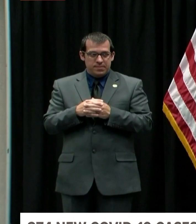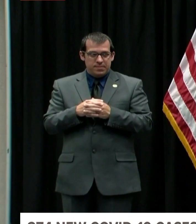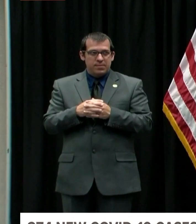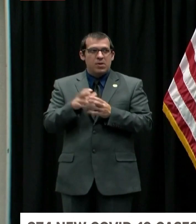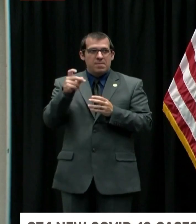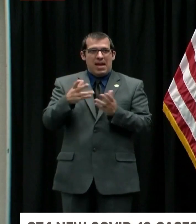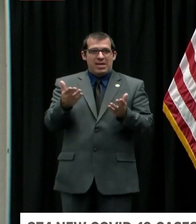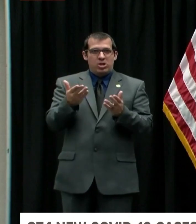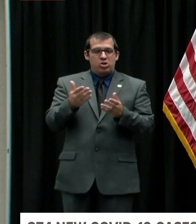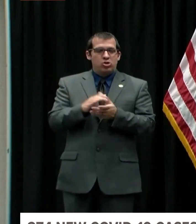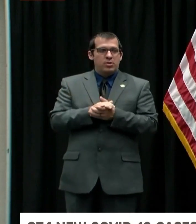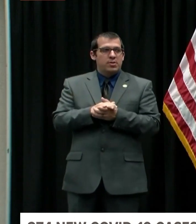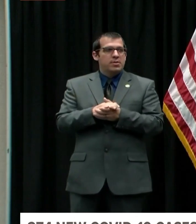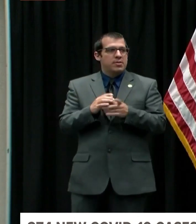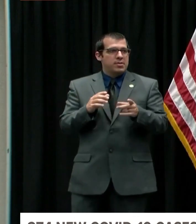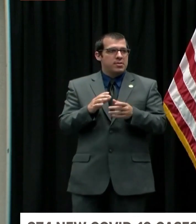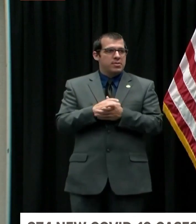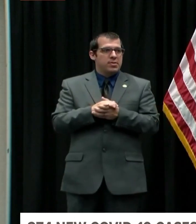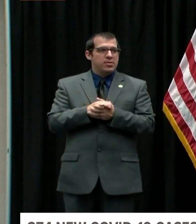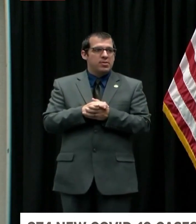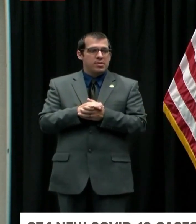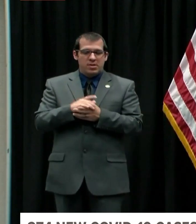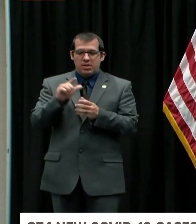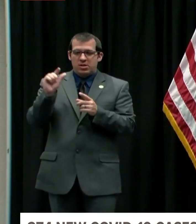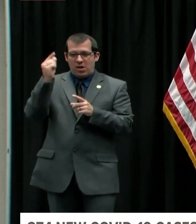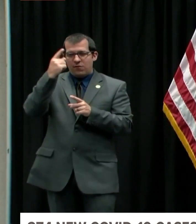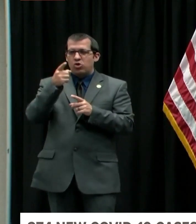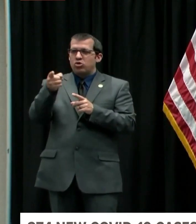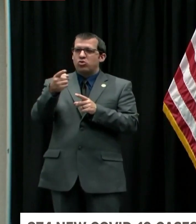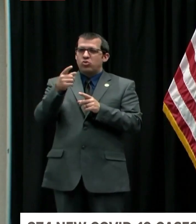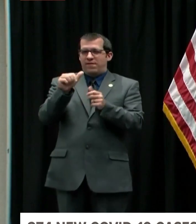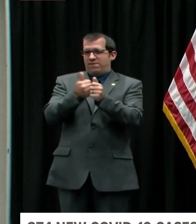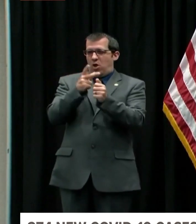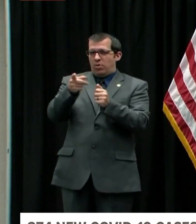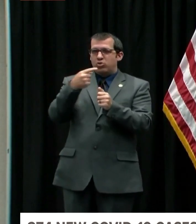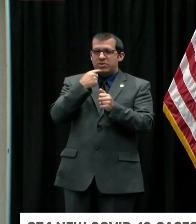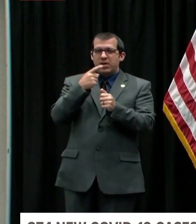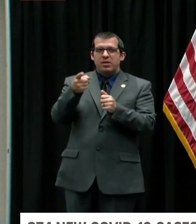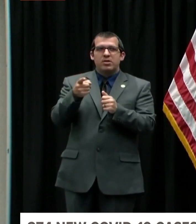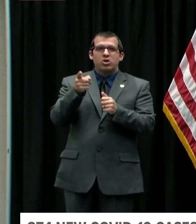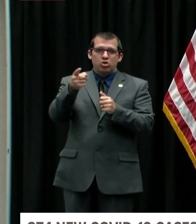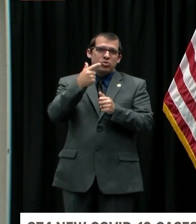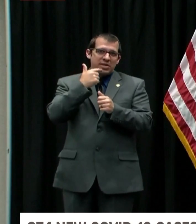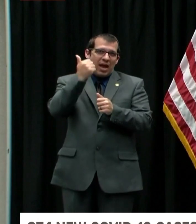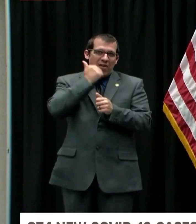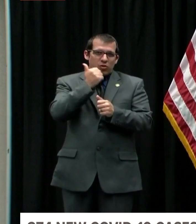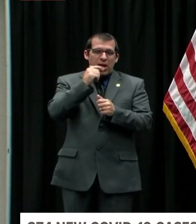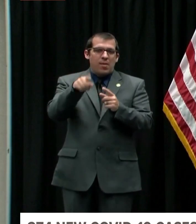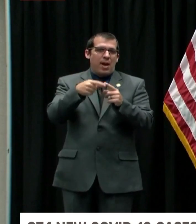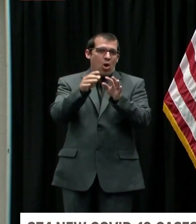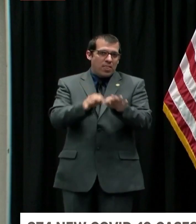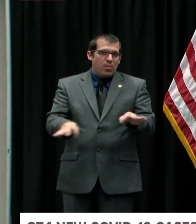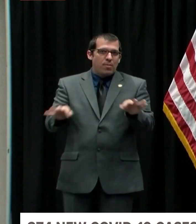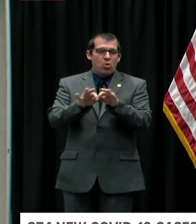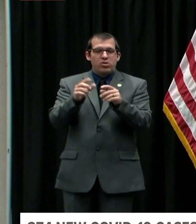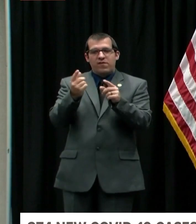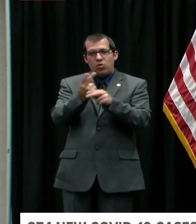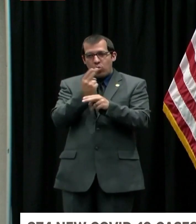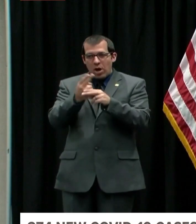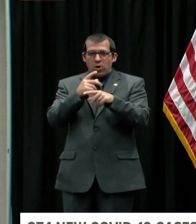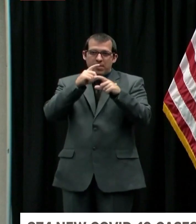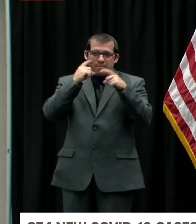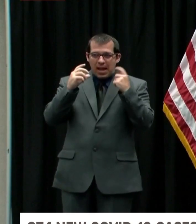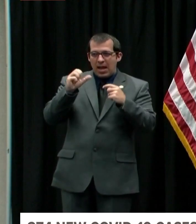Let's come back here. Yes, Neil. Governor, follow up with something you said earlier, and you say it every day about the importance of wearing masks,